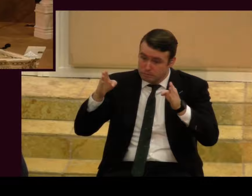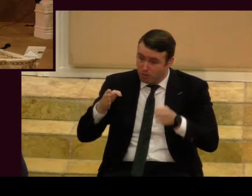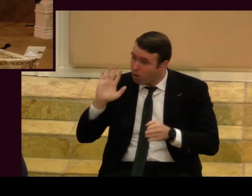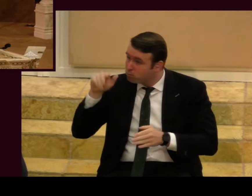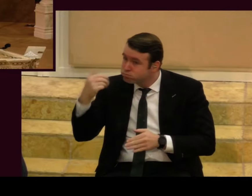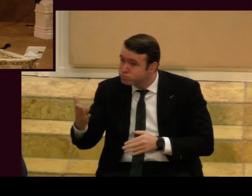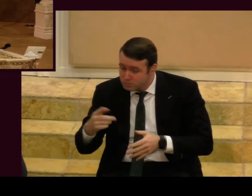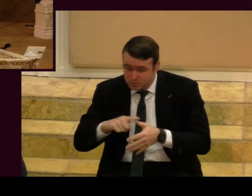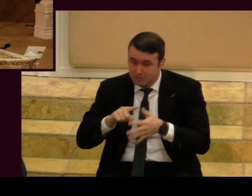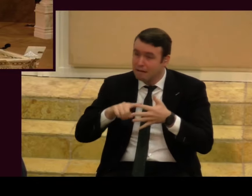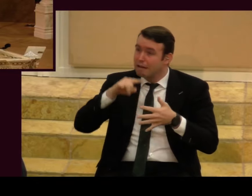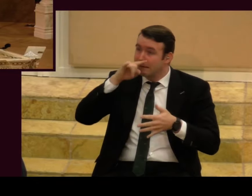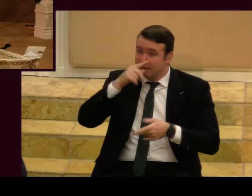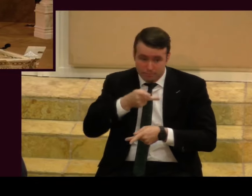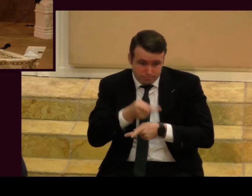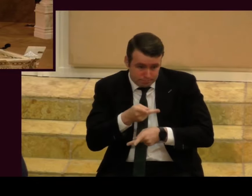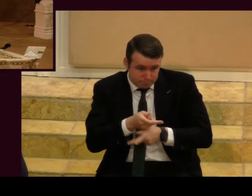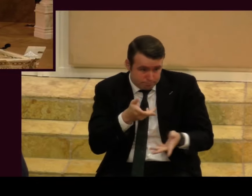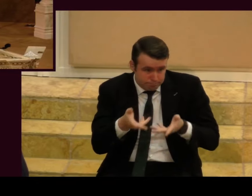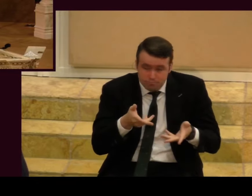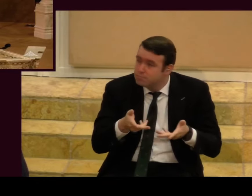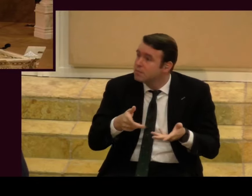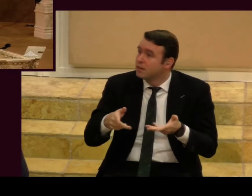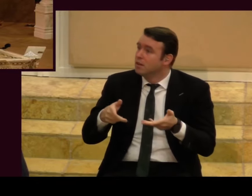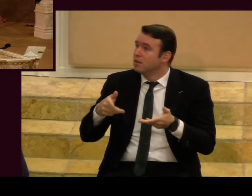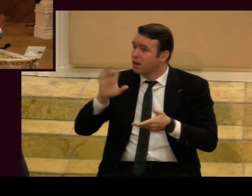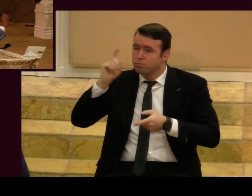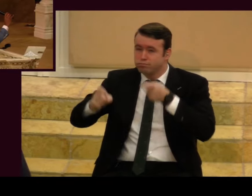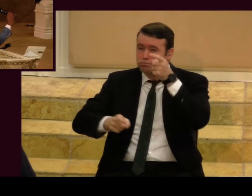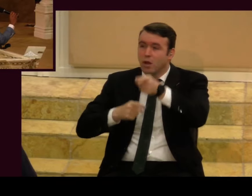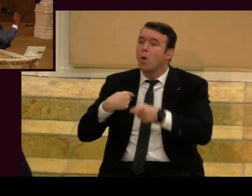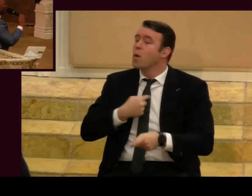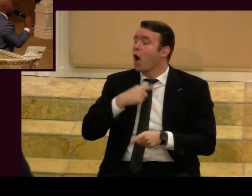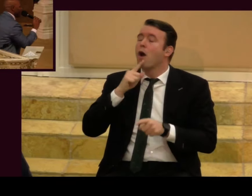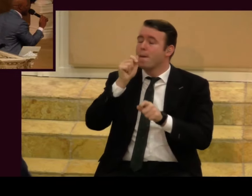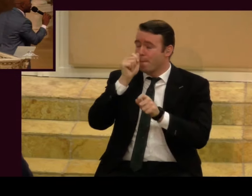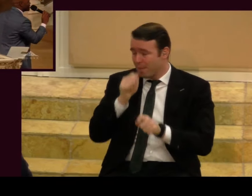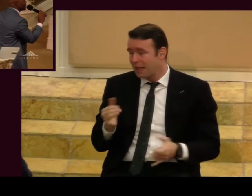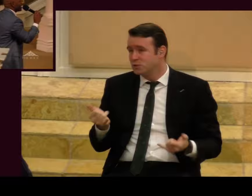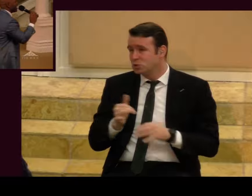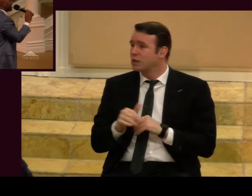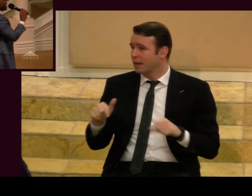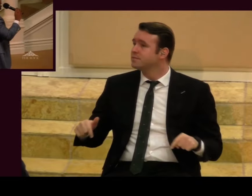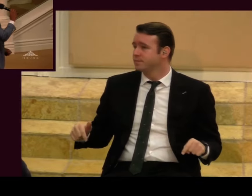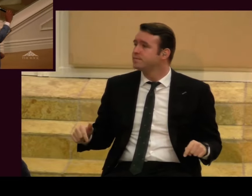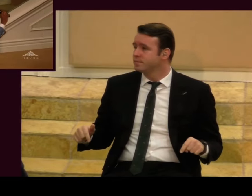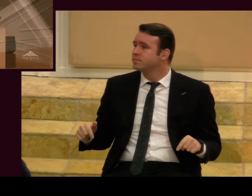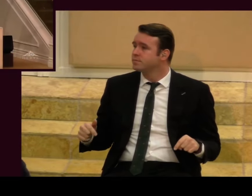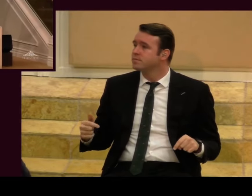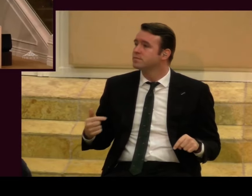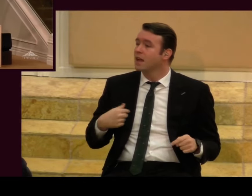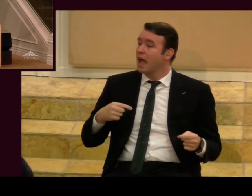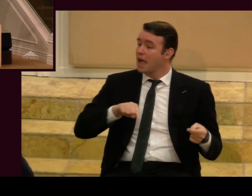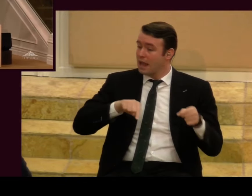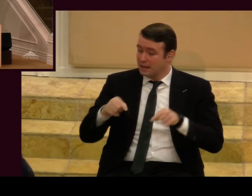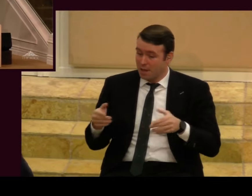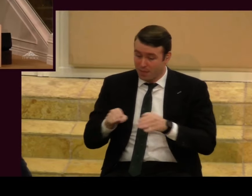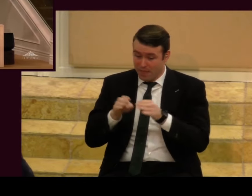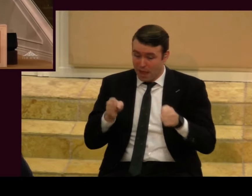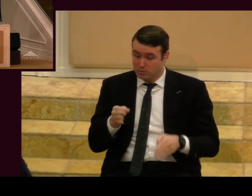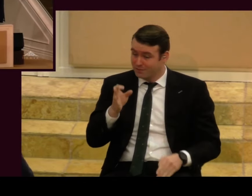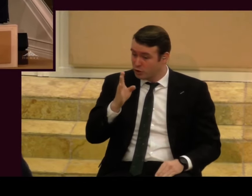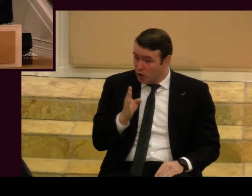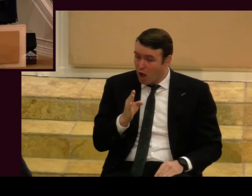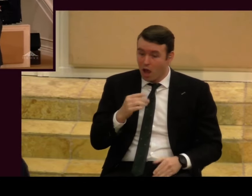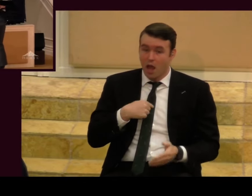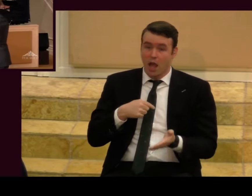to, kids to run around with. I think we're a blessed people tonight. I've got to come to the house of